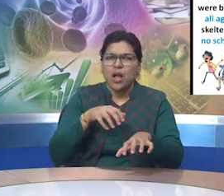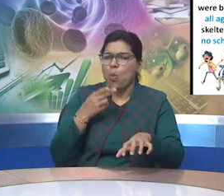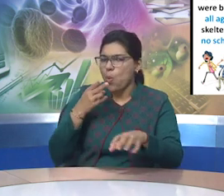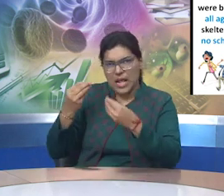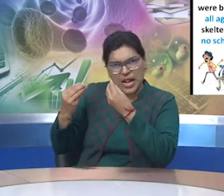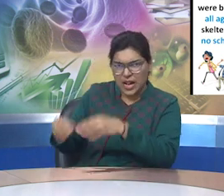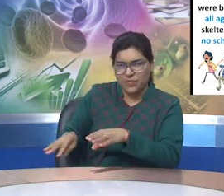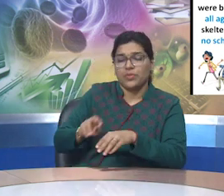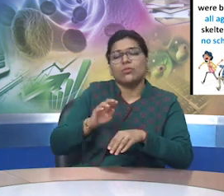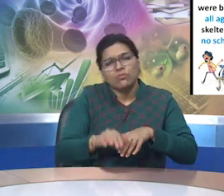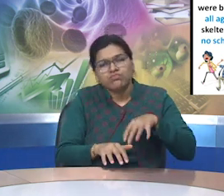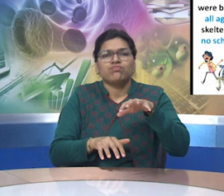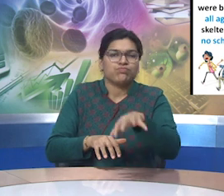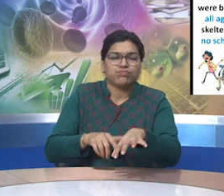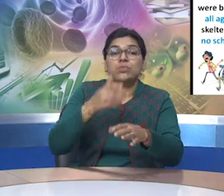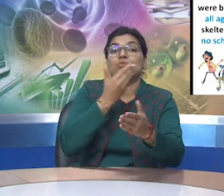to the great delight of children.